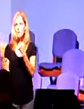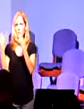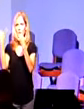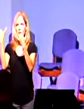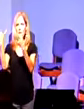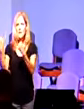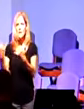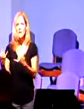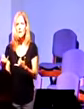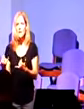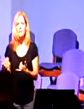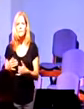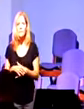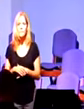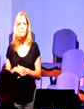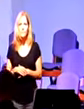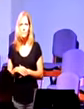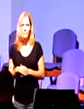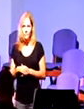someone today.